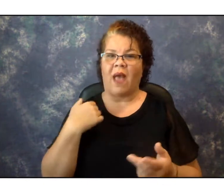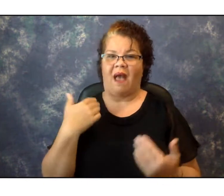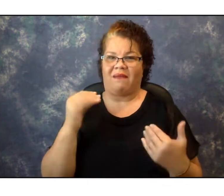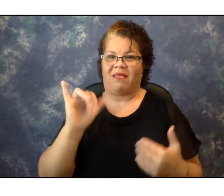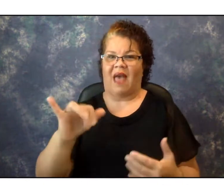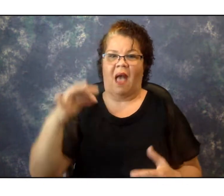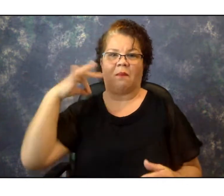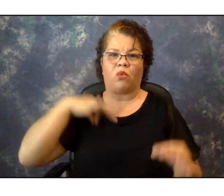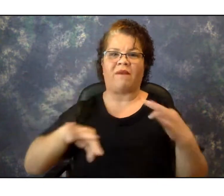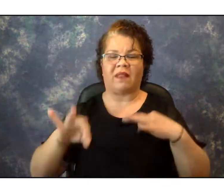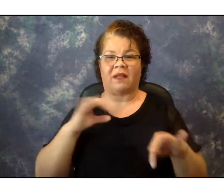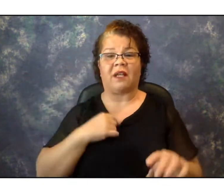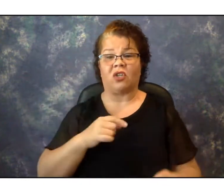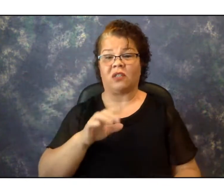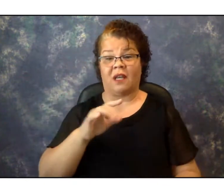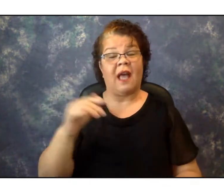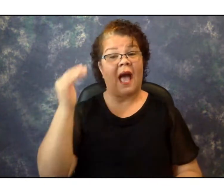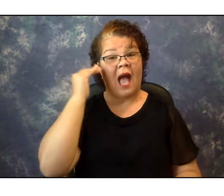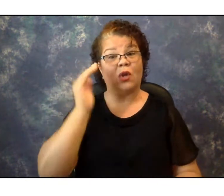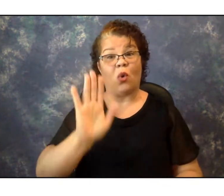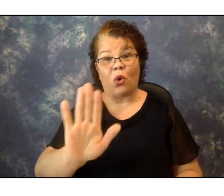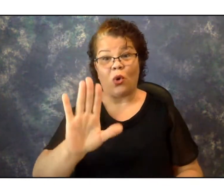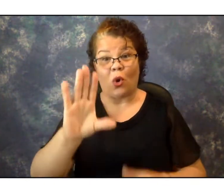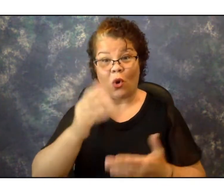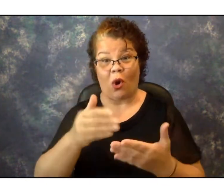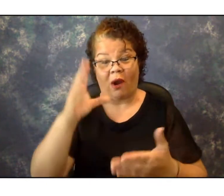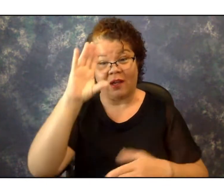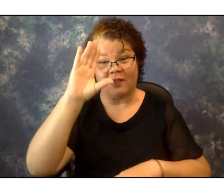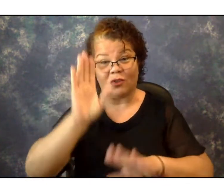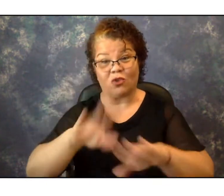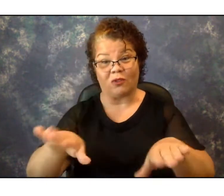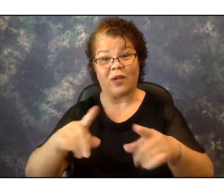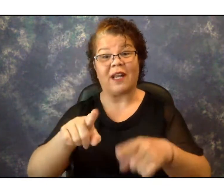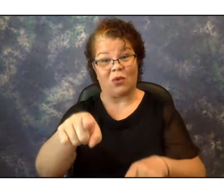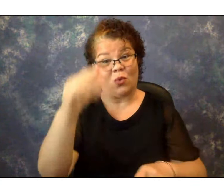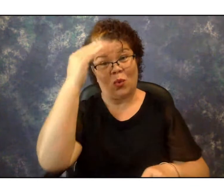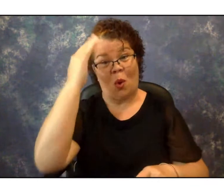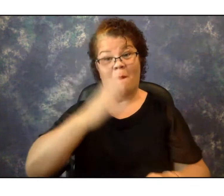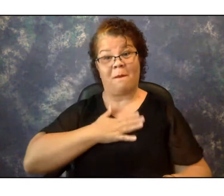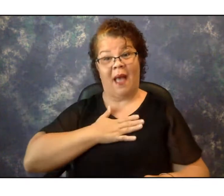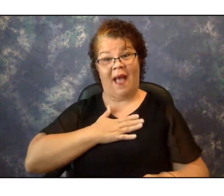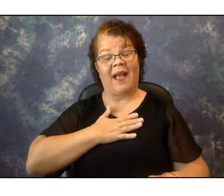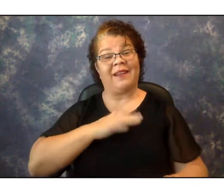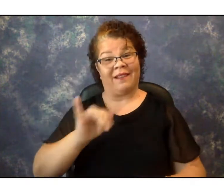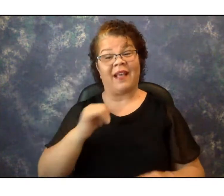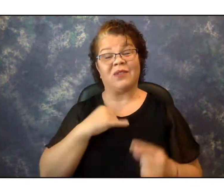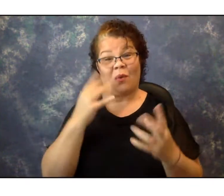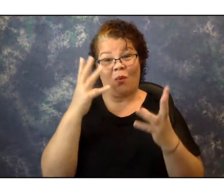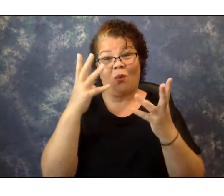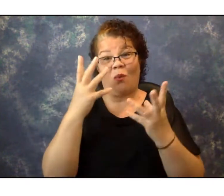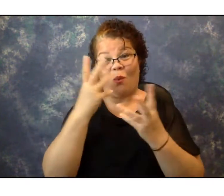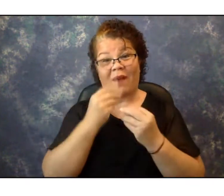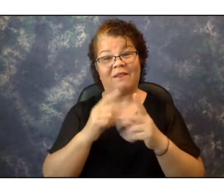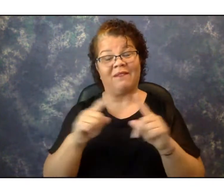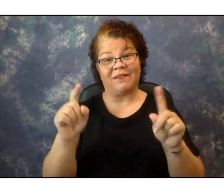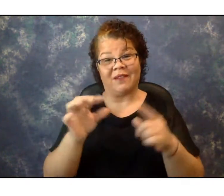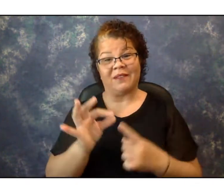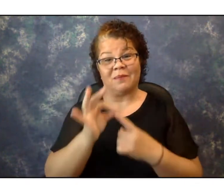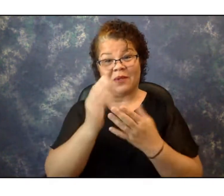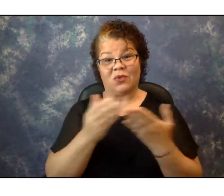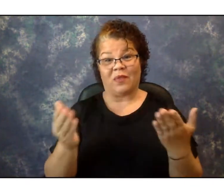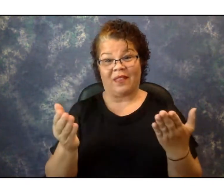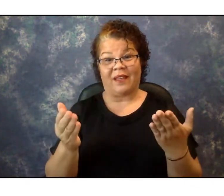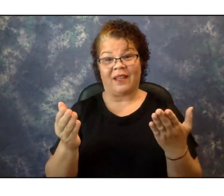thought about before this call, but that is a wonderful and special thing. And so, Crystal,